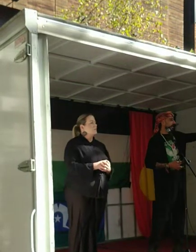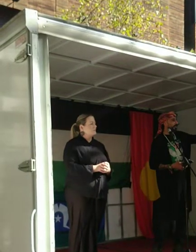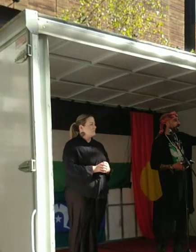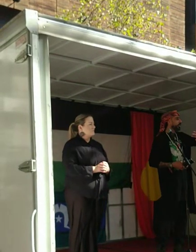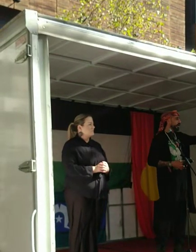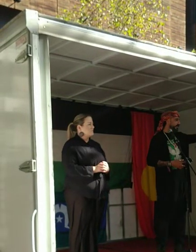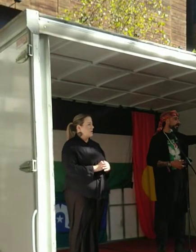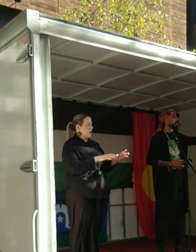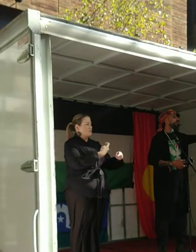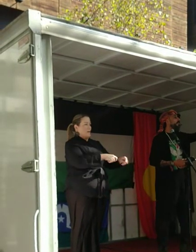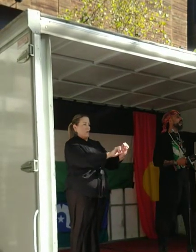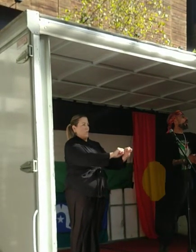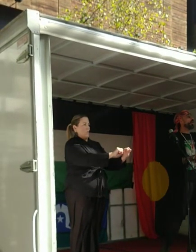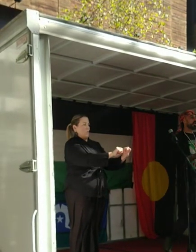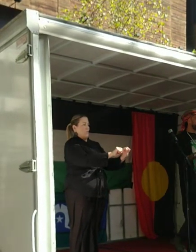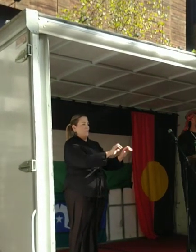Okay,